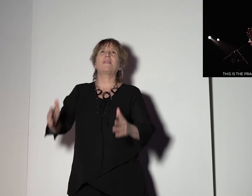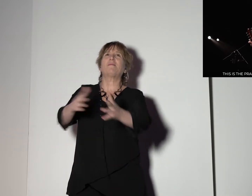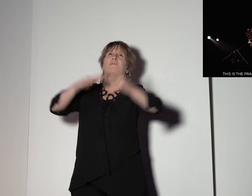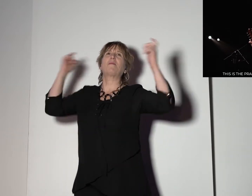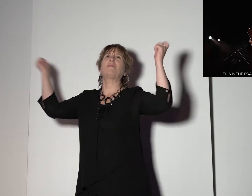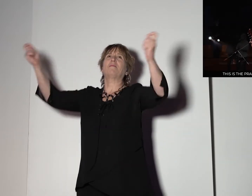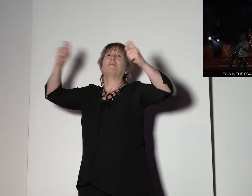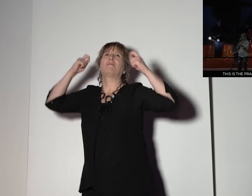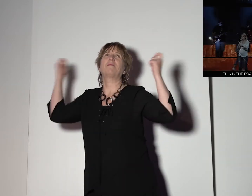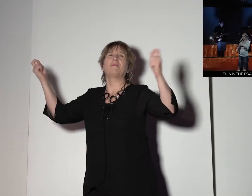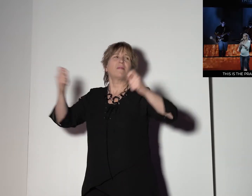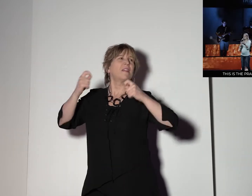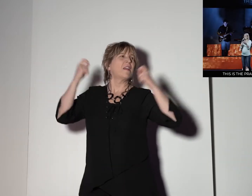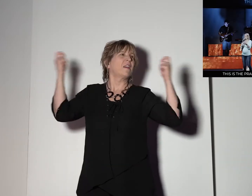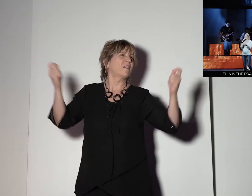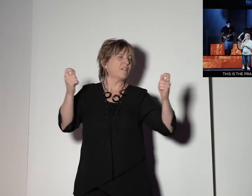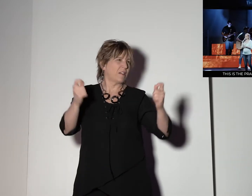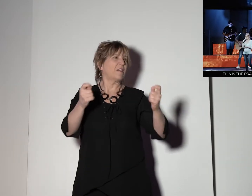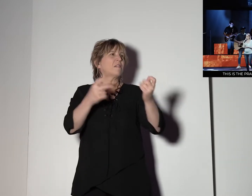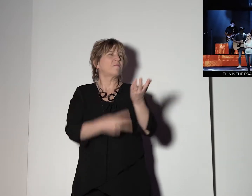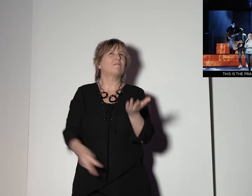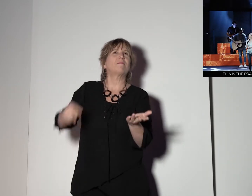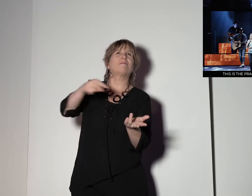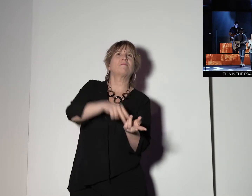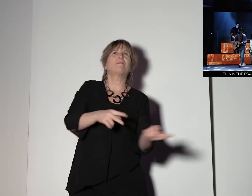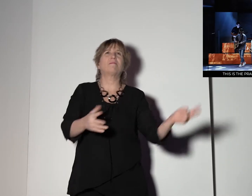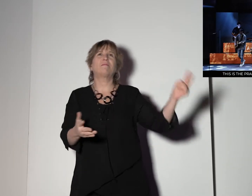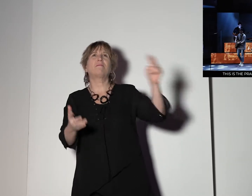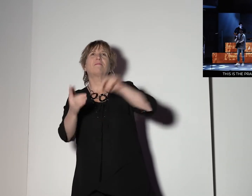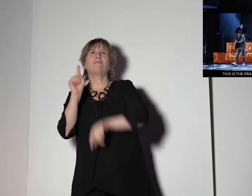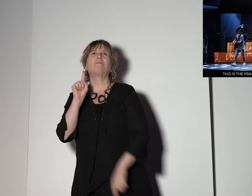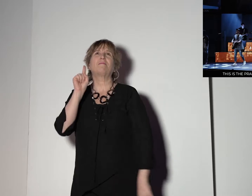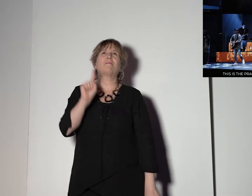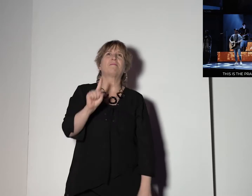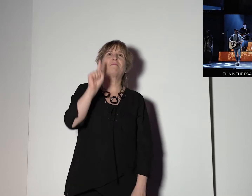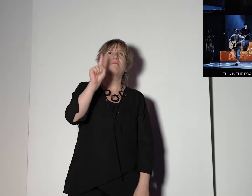This is the praise make a dead man walk again.